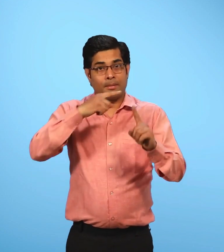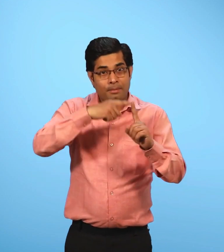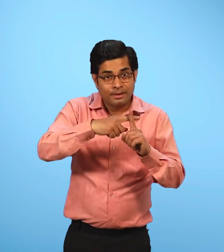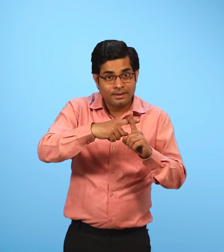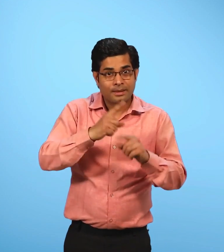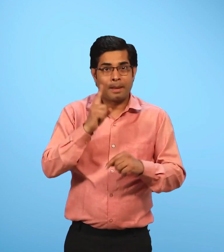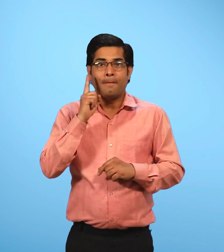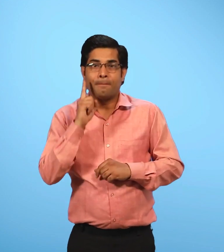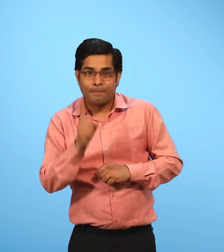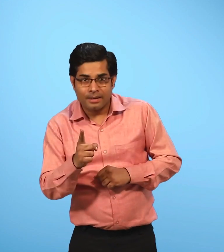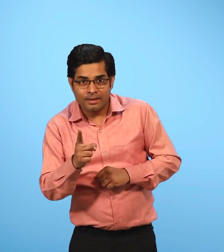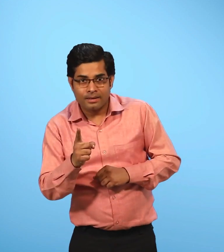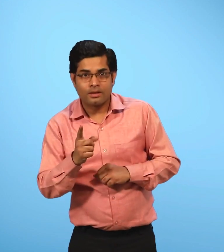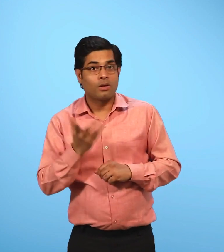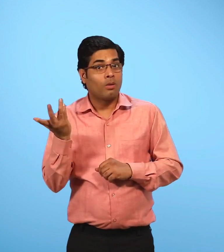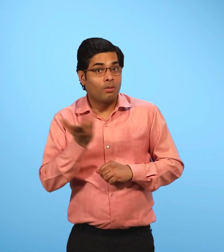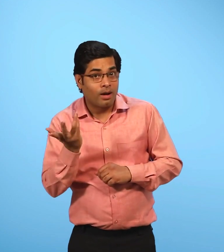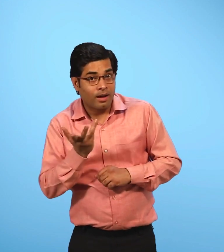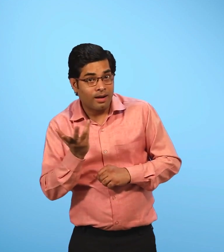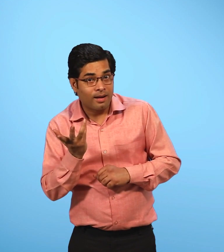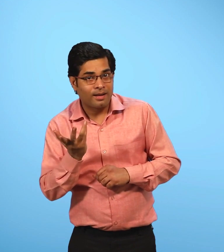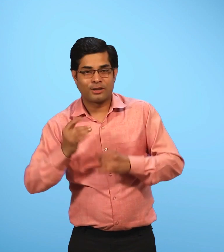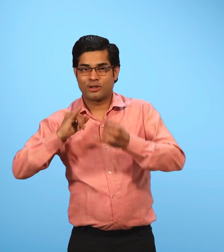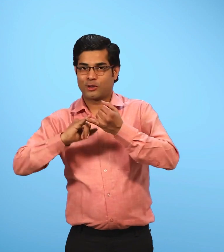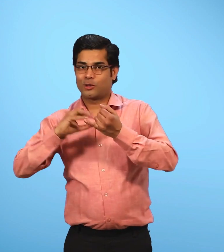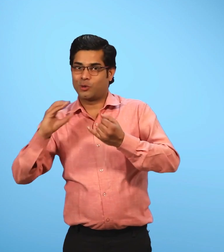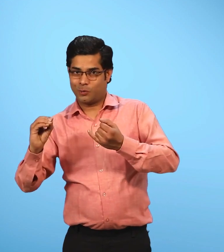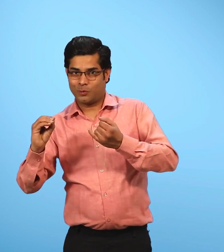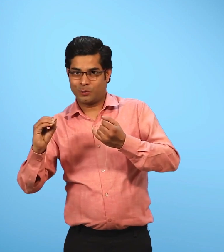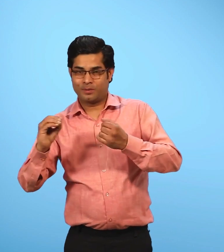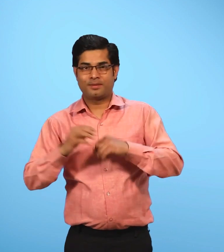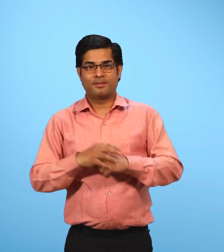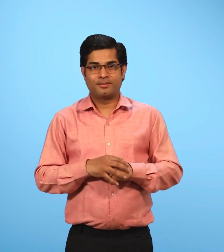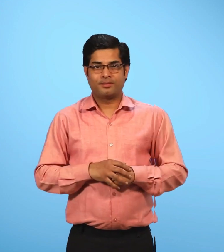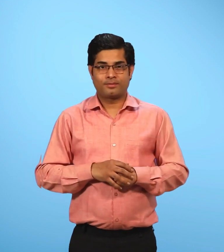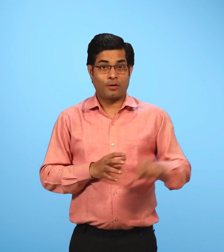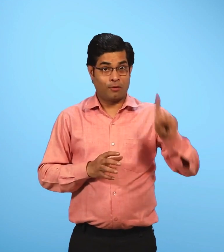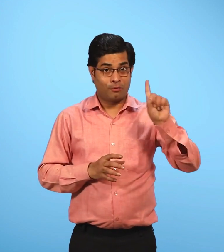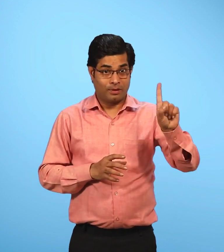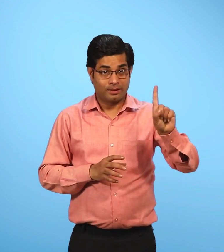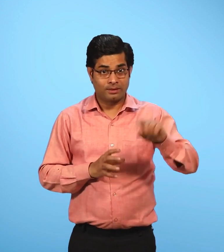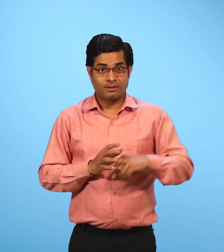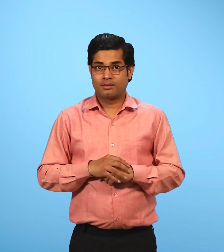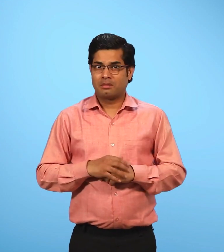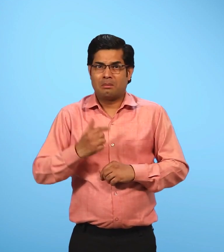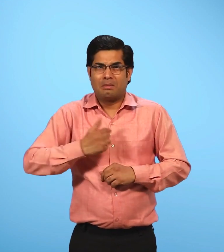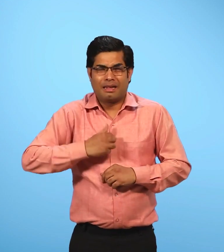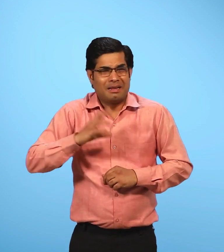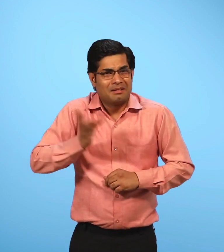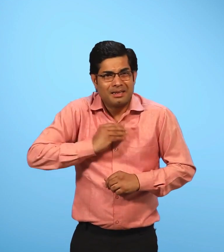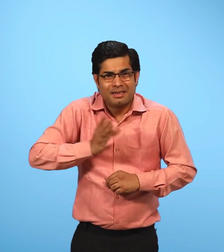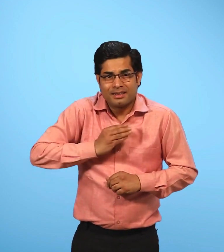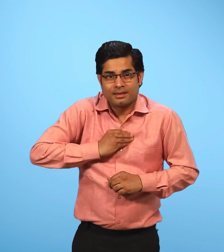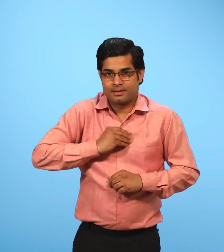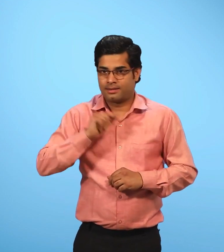I went the towards footprint large. Blank. 6.